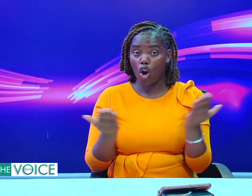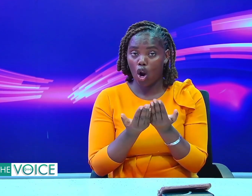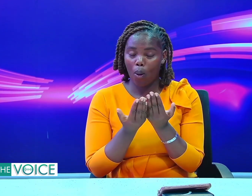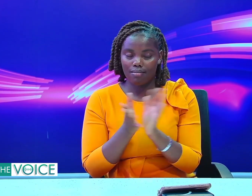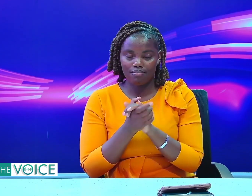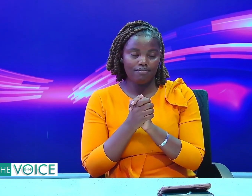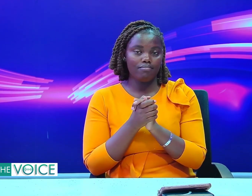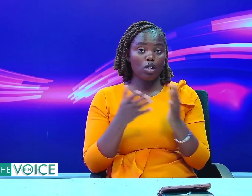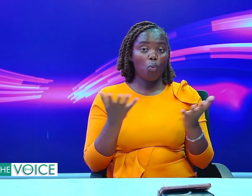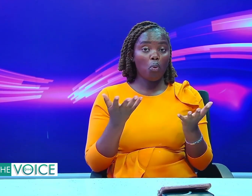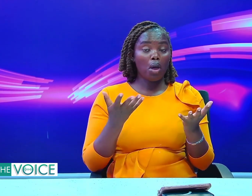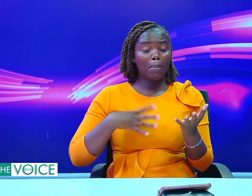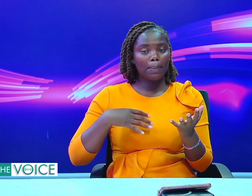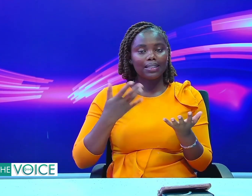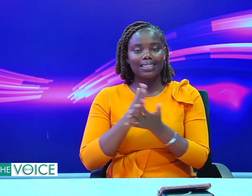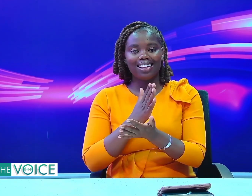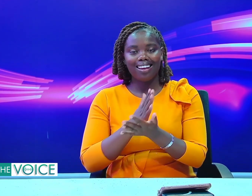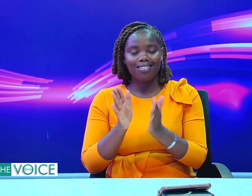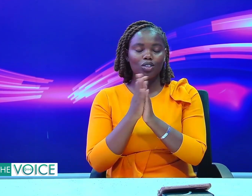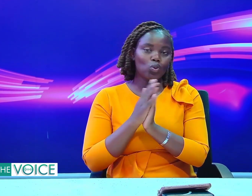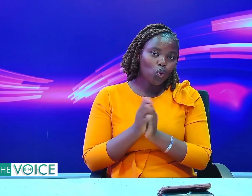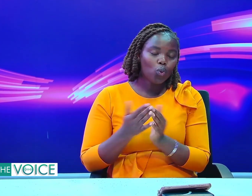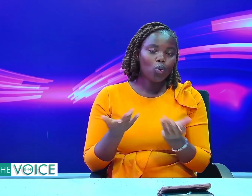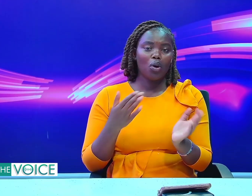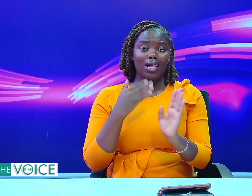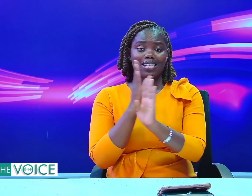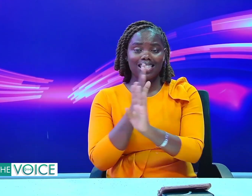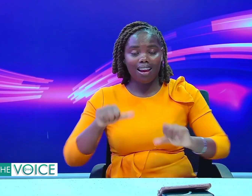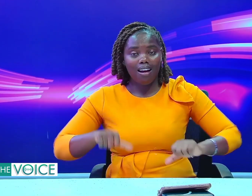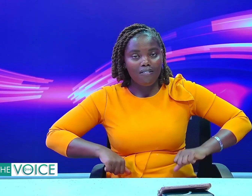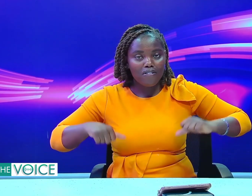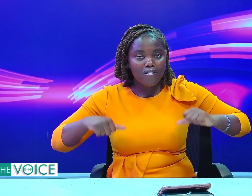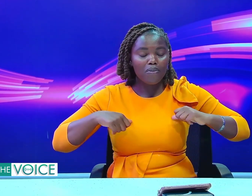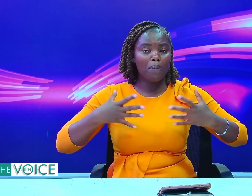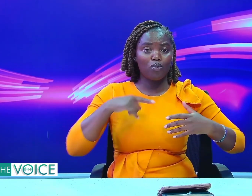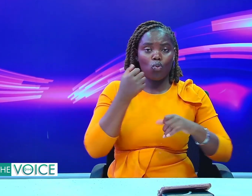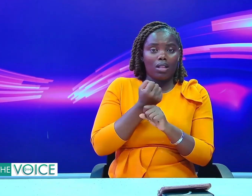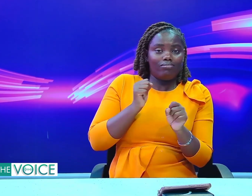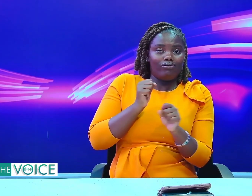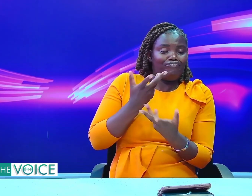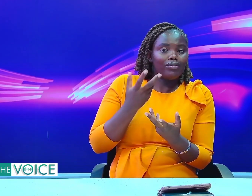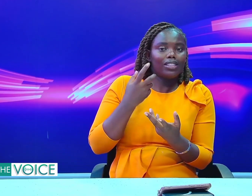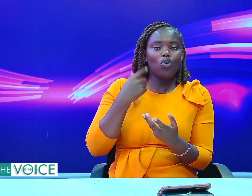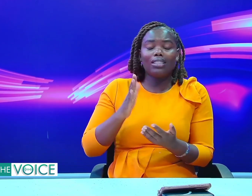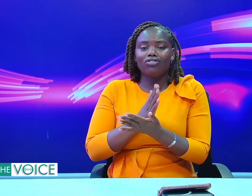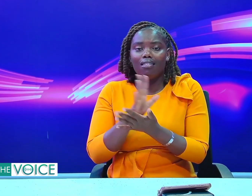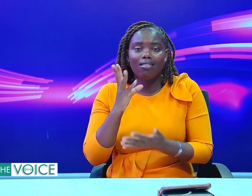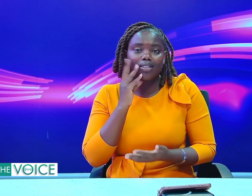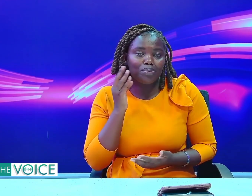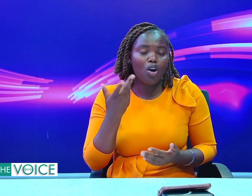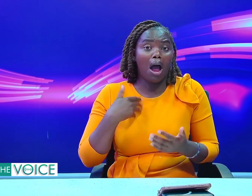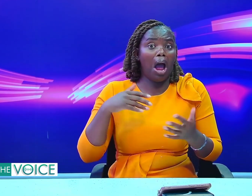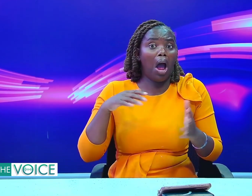activism that is being marked all over the world, where people are coming out to share their stories, those who've been living in